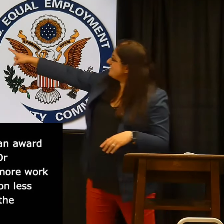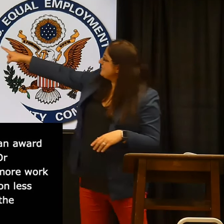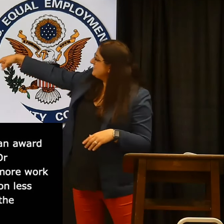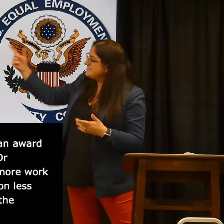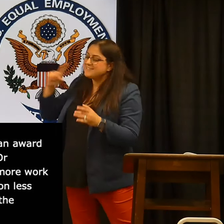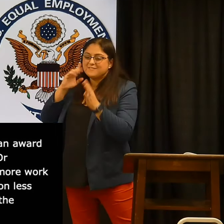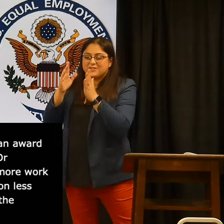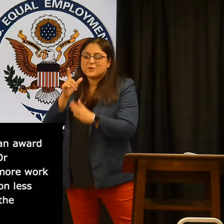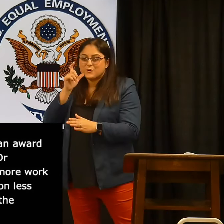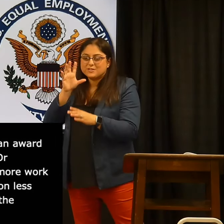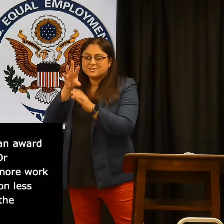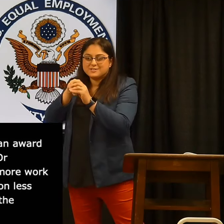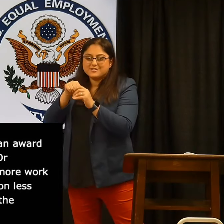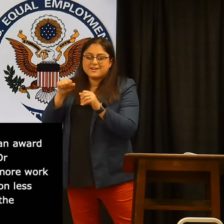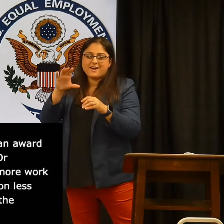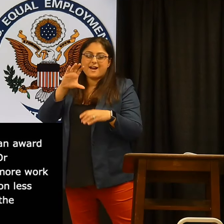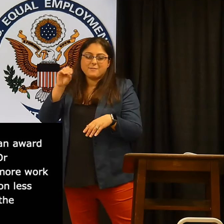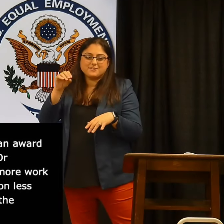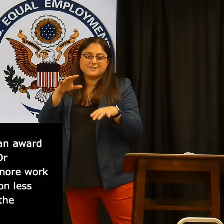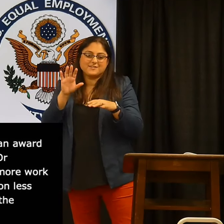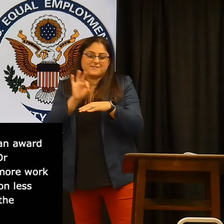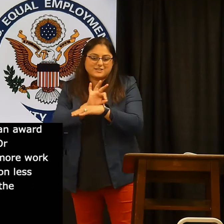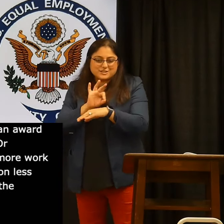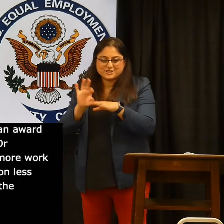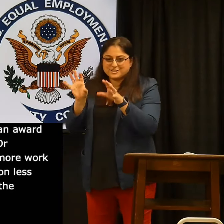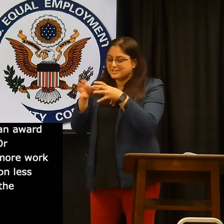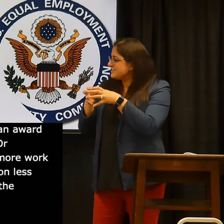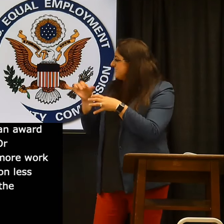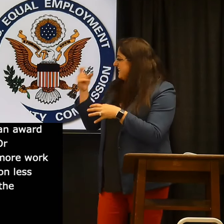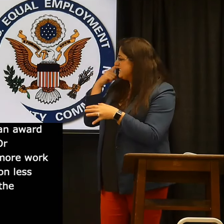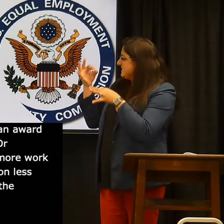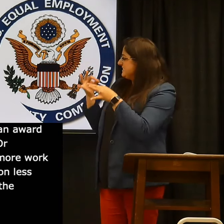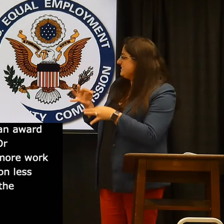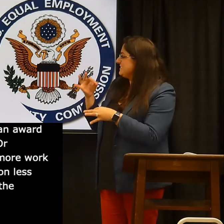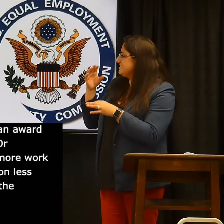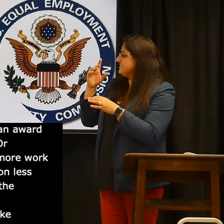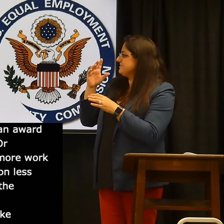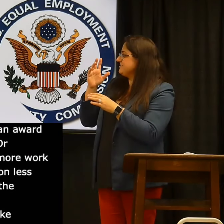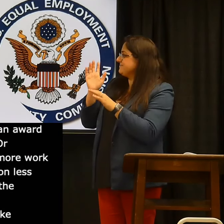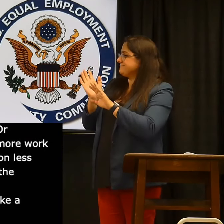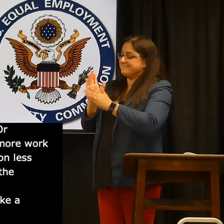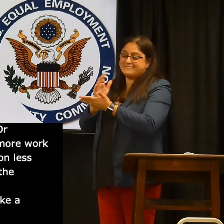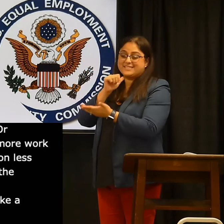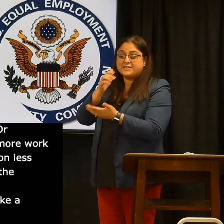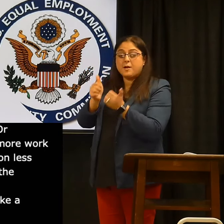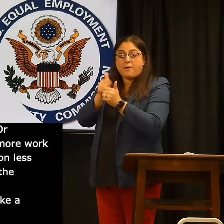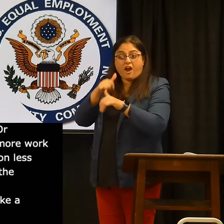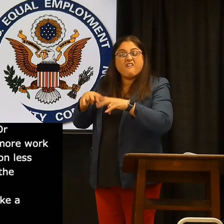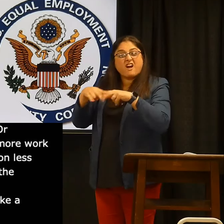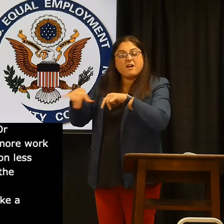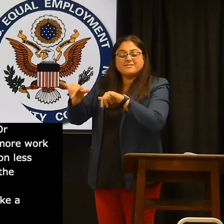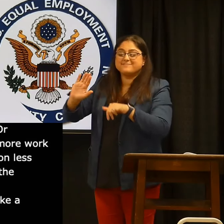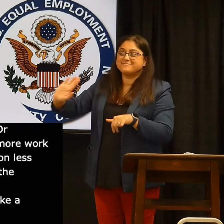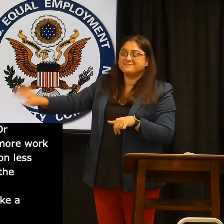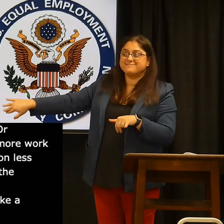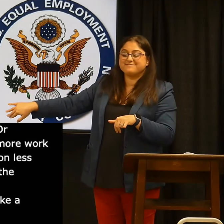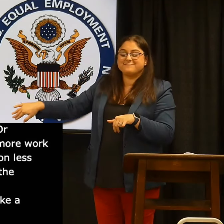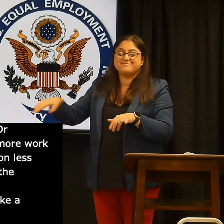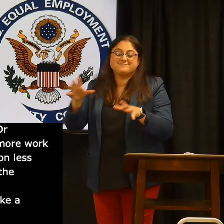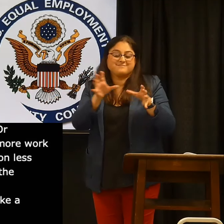So these are some examples. Like a company function, a deaf person being involved in a company function. Most of